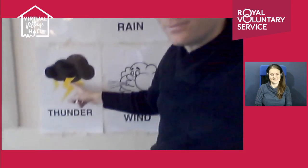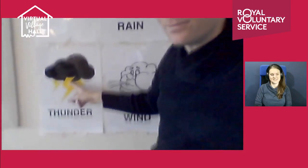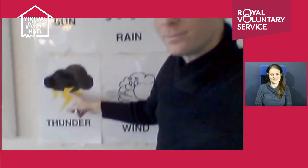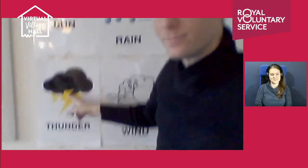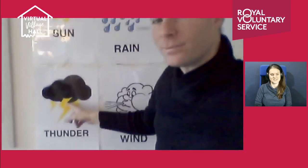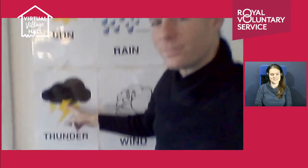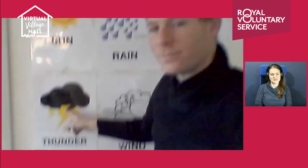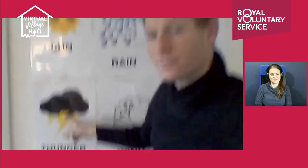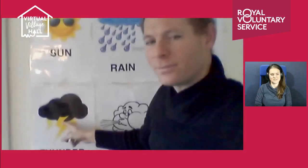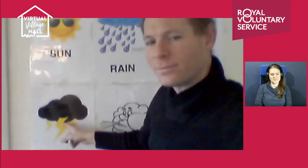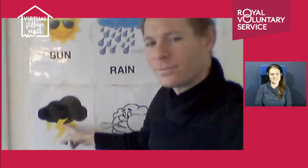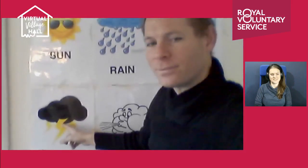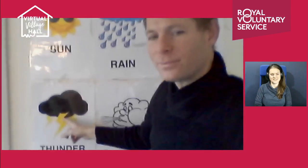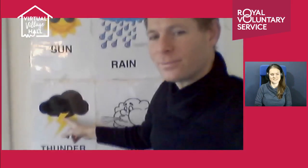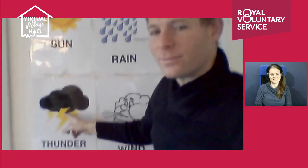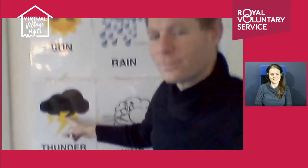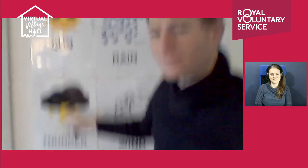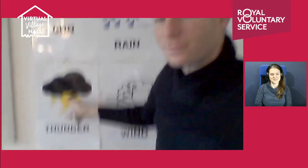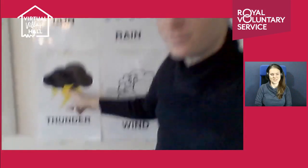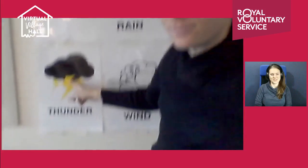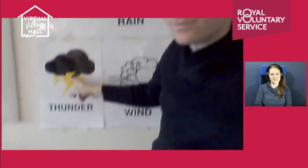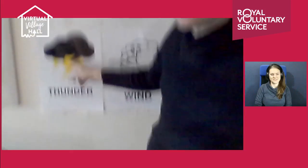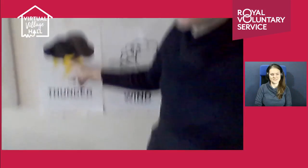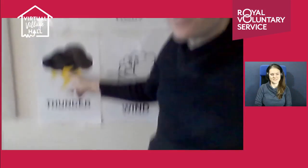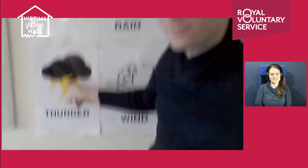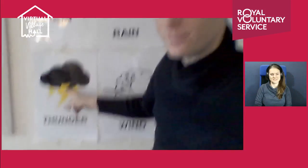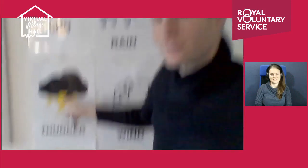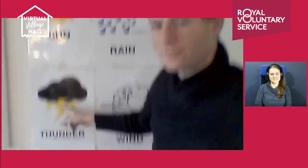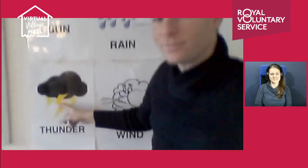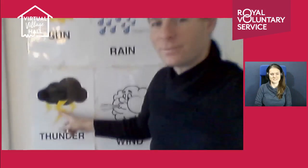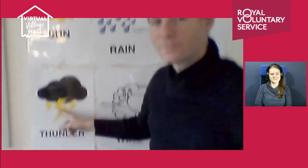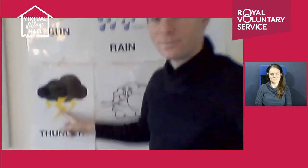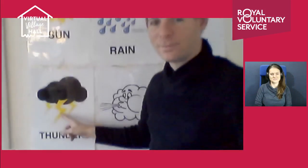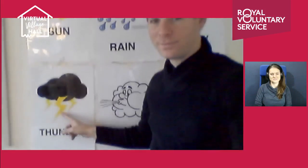Well, let's adjust this camera so you can see it. Got thunder.